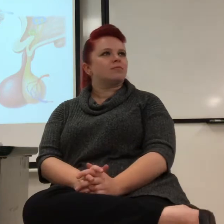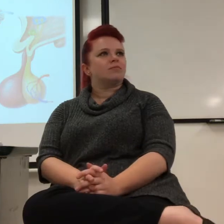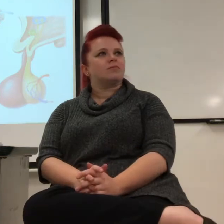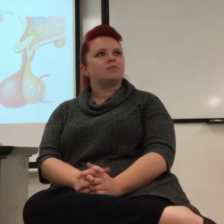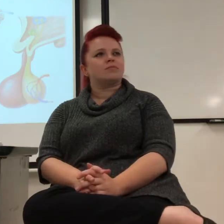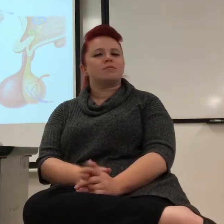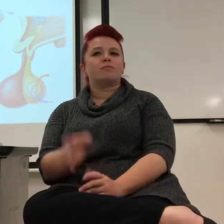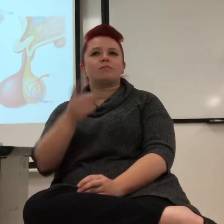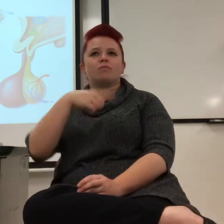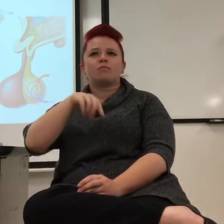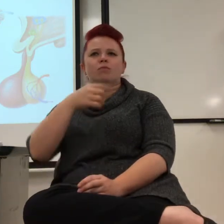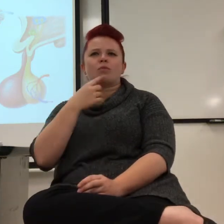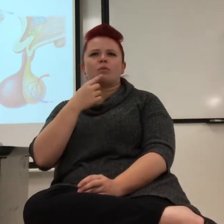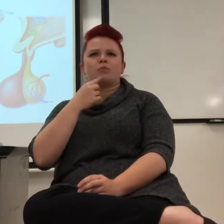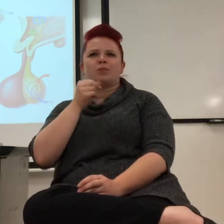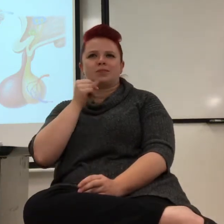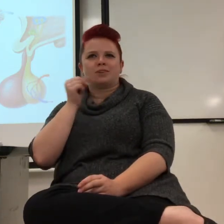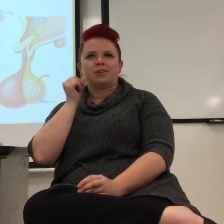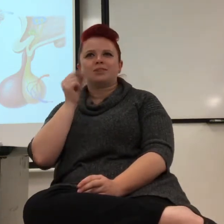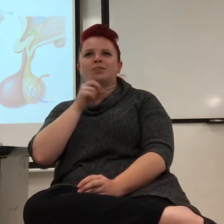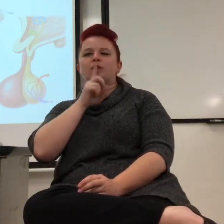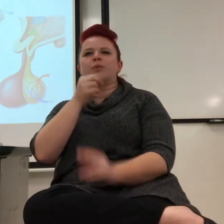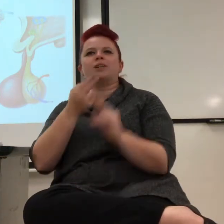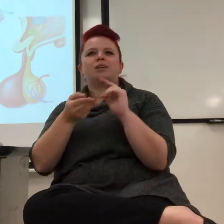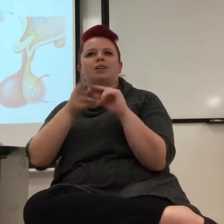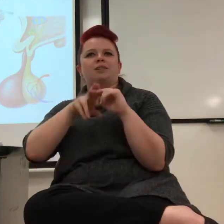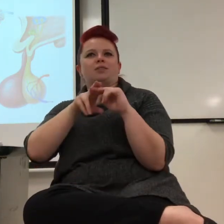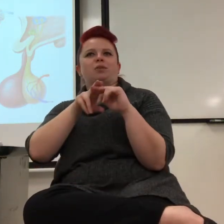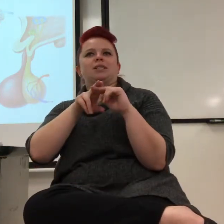Which what we had said last time effectively increases